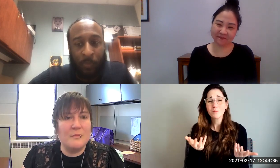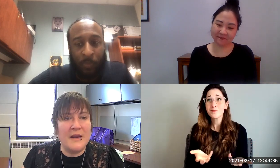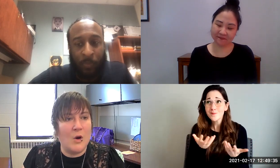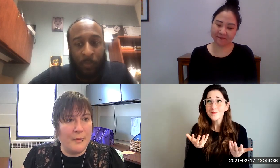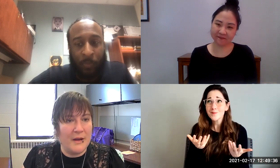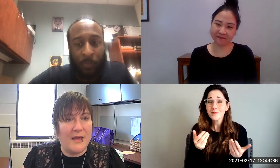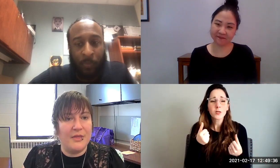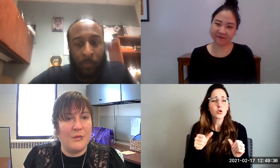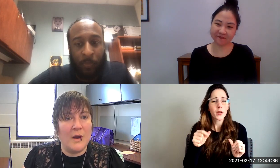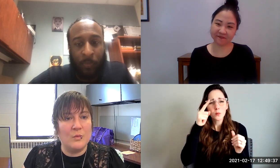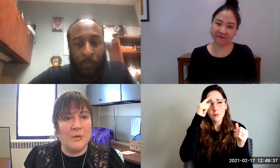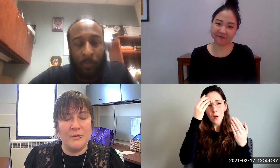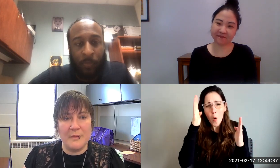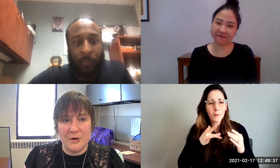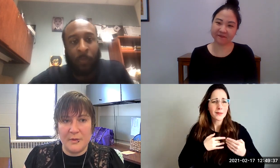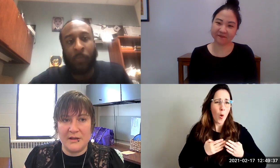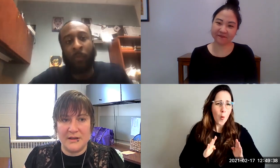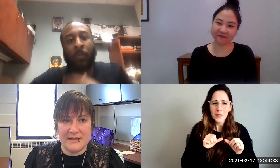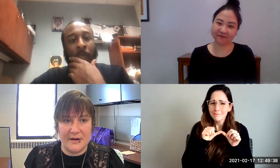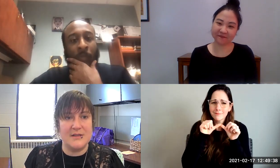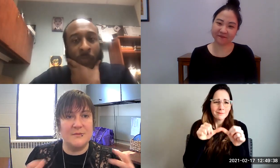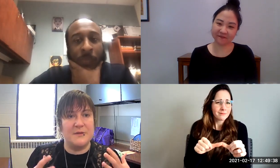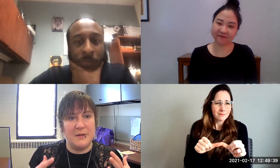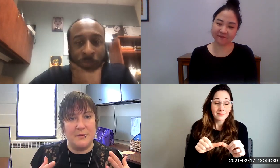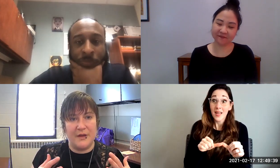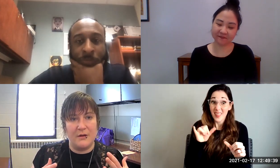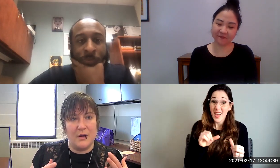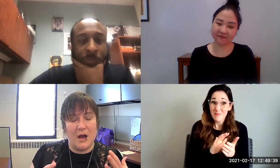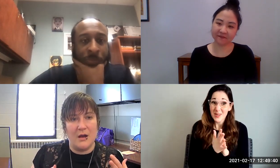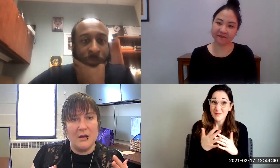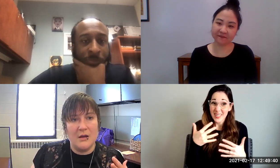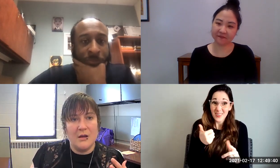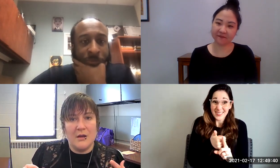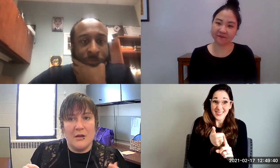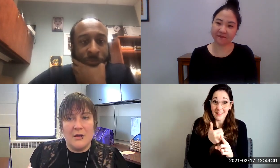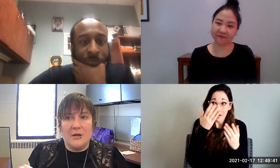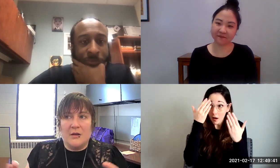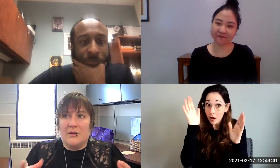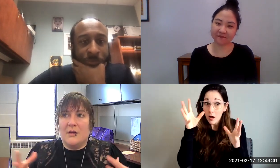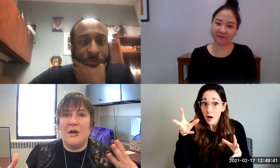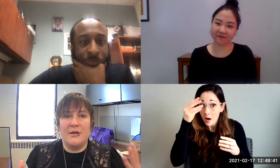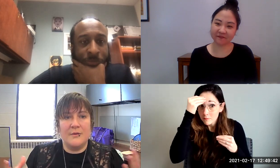trying to remain open. And when we remain open, it can get scary. Sometimes people think,